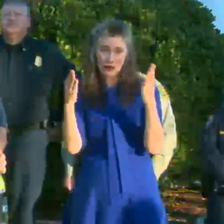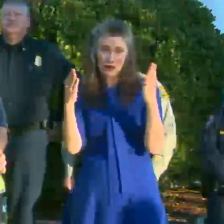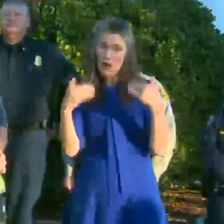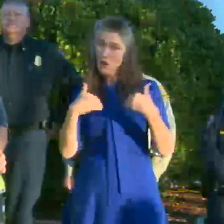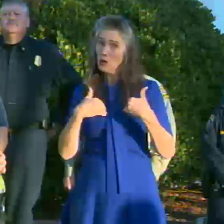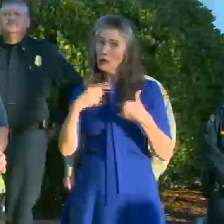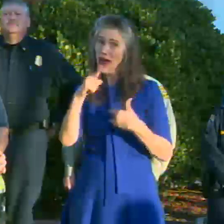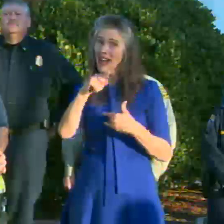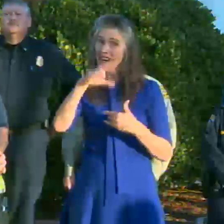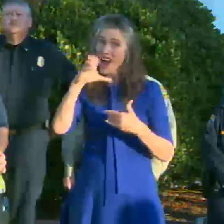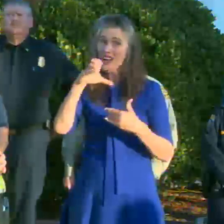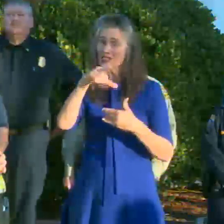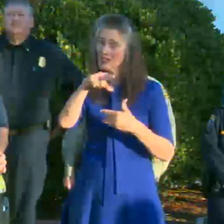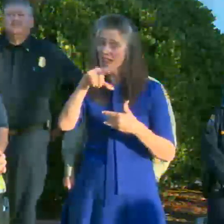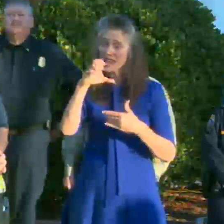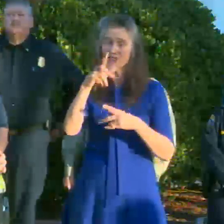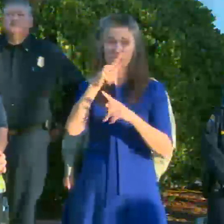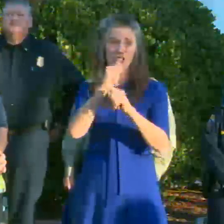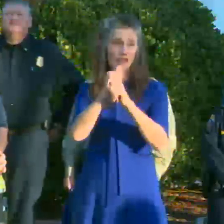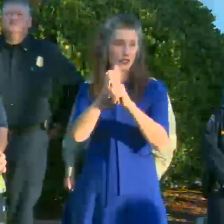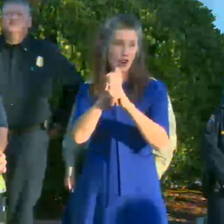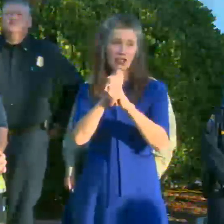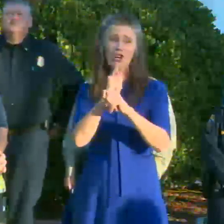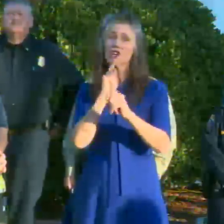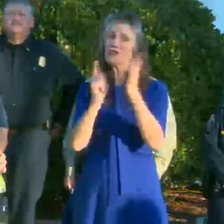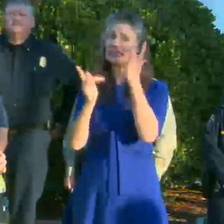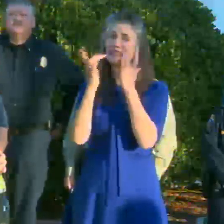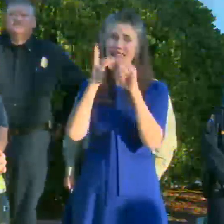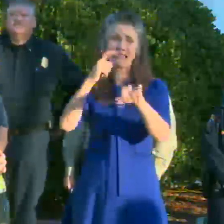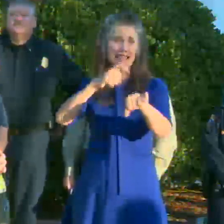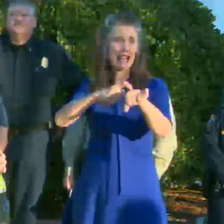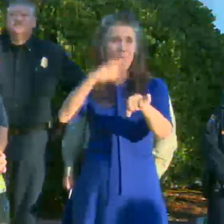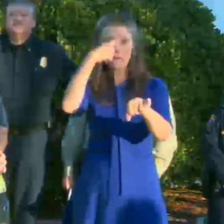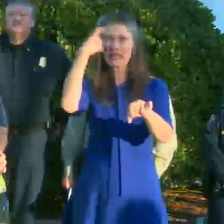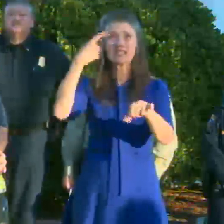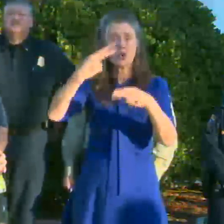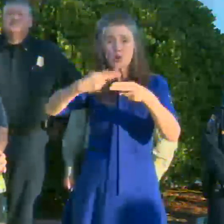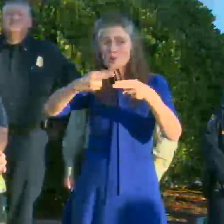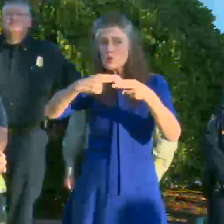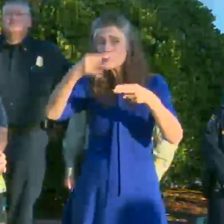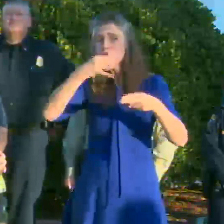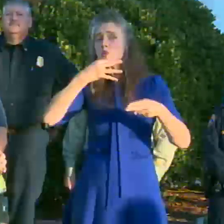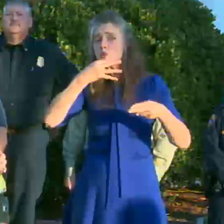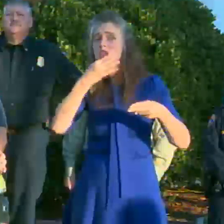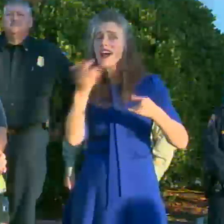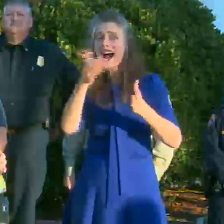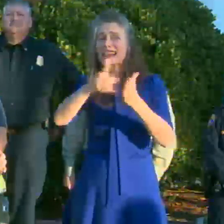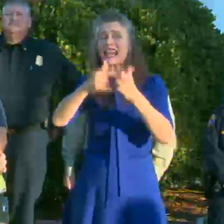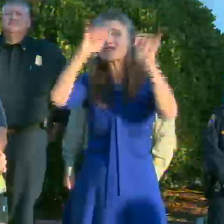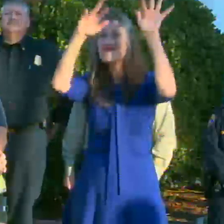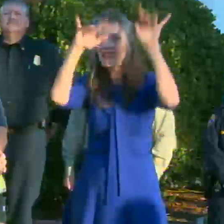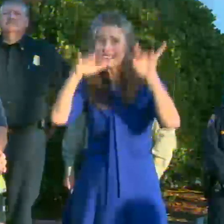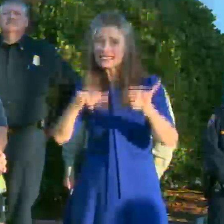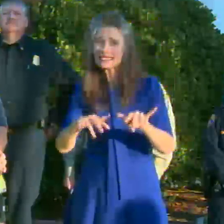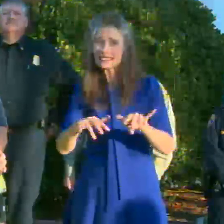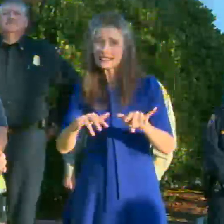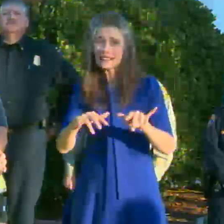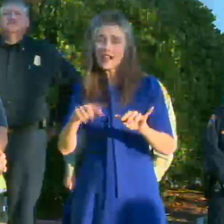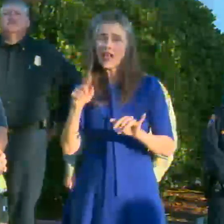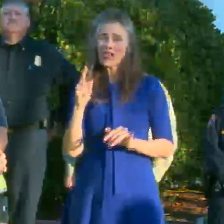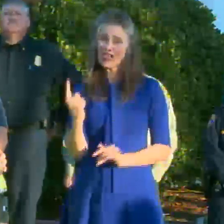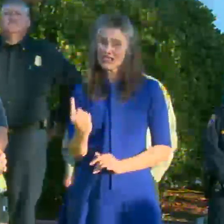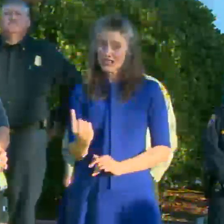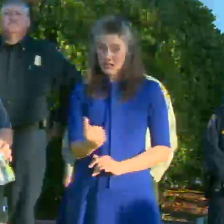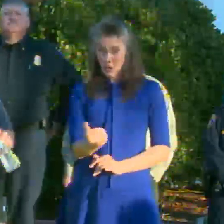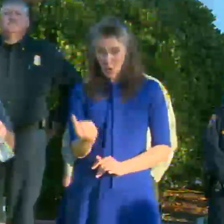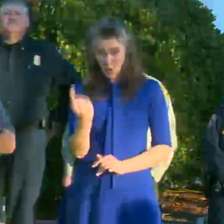area, and we have little time to get this done. And this is one community, and we will